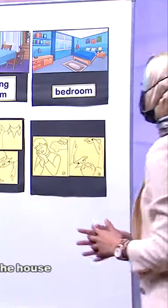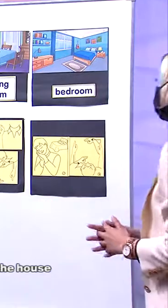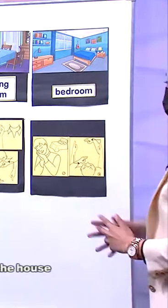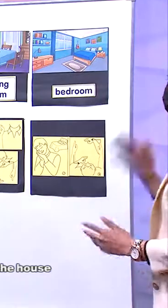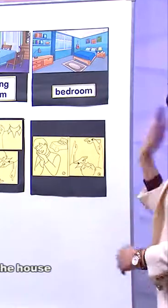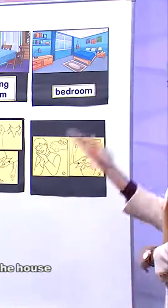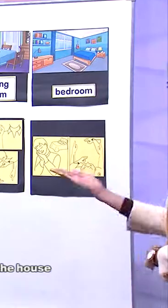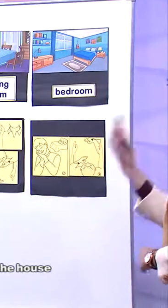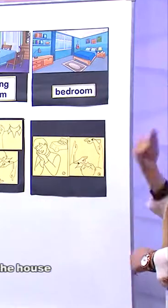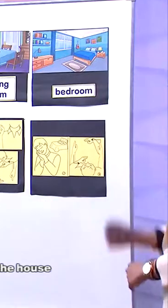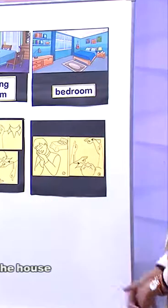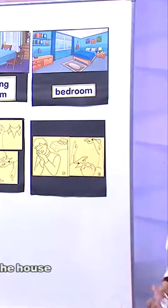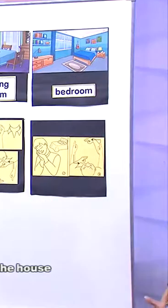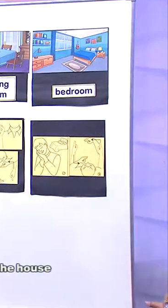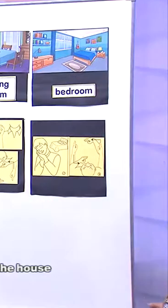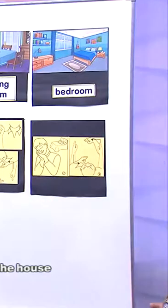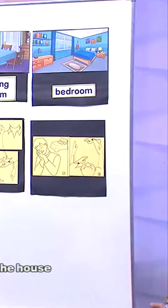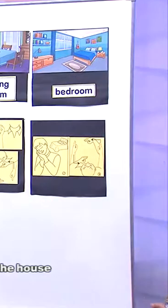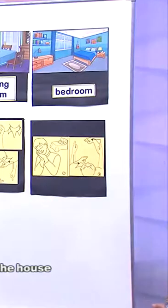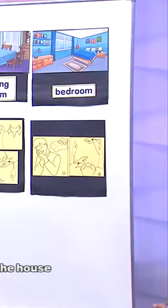Okay. Thank you, teacher, for helping problem. Me. No